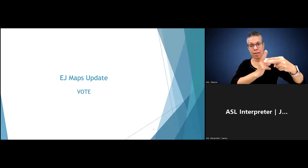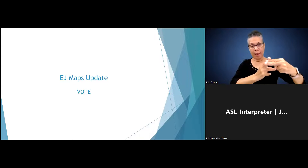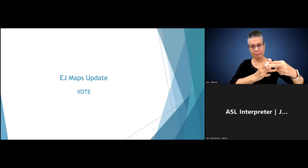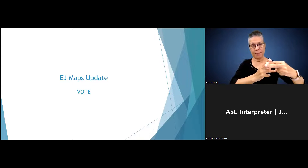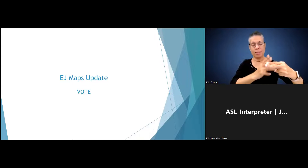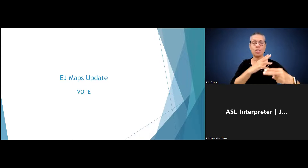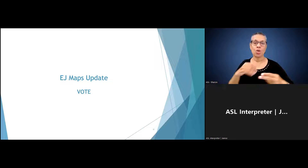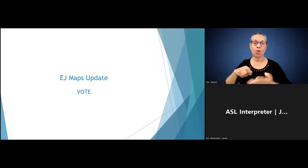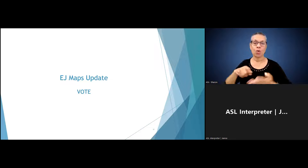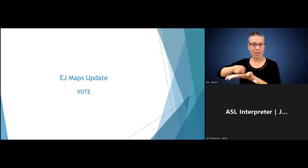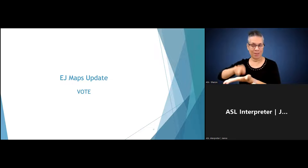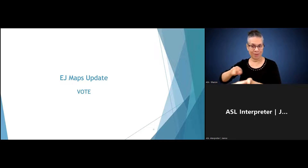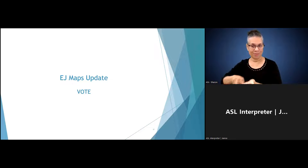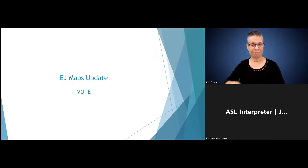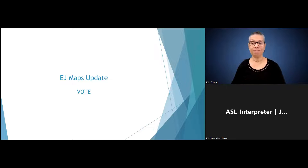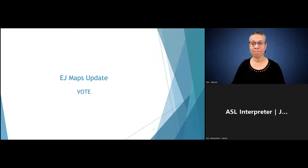taker.